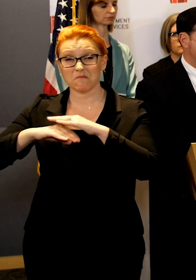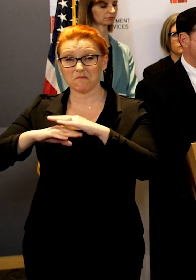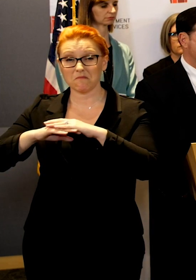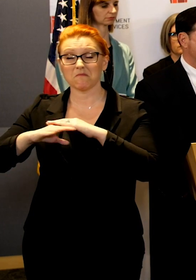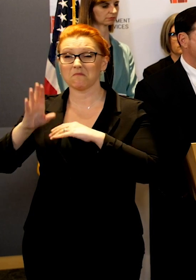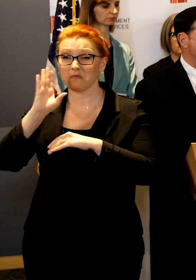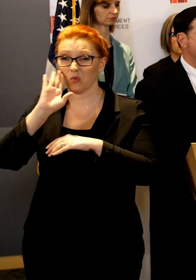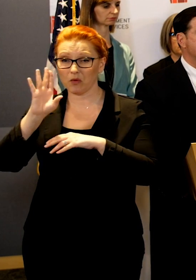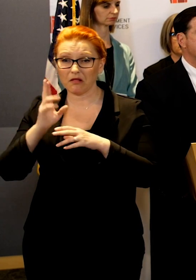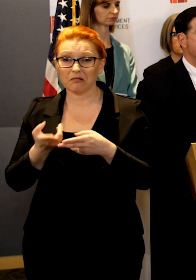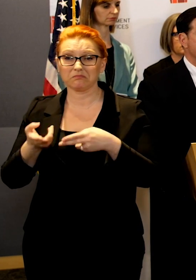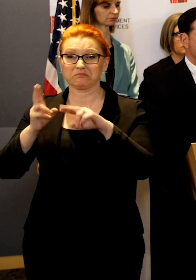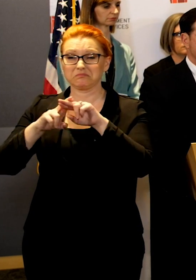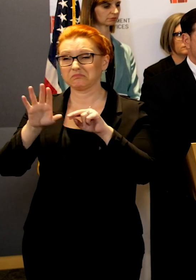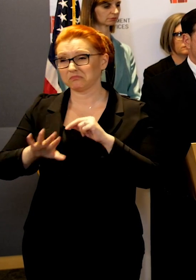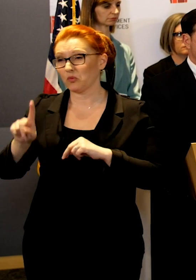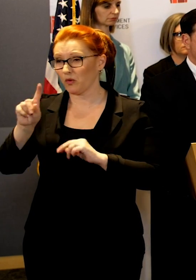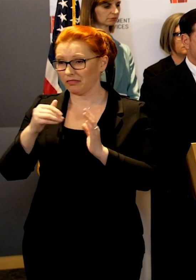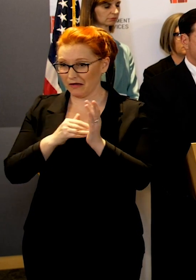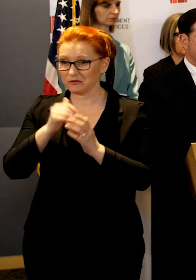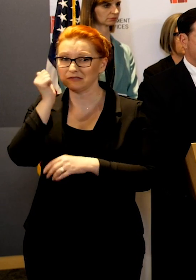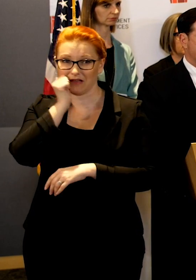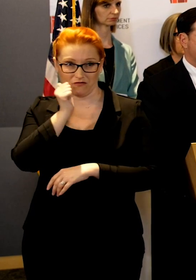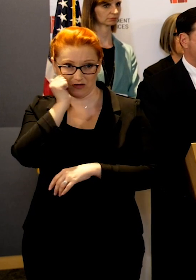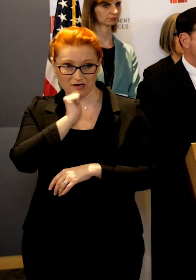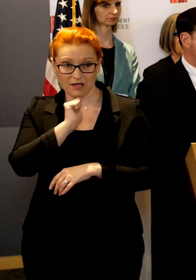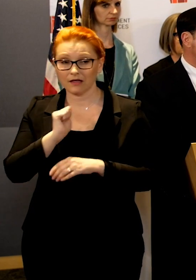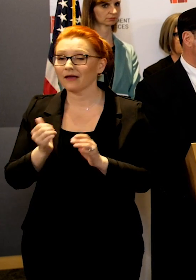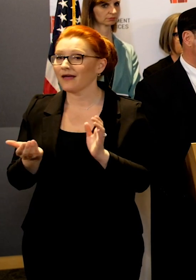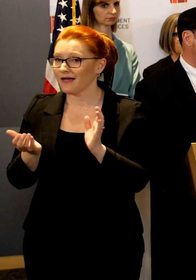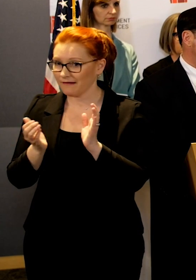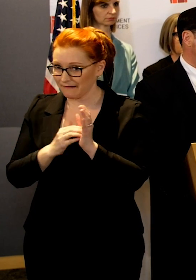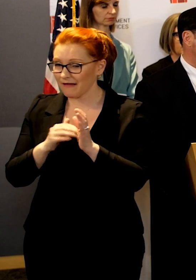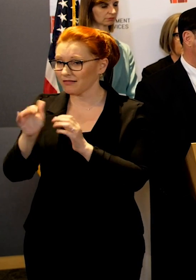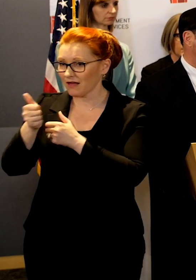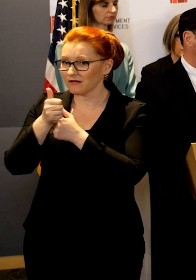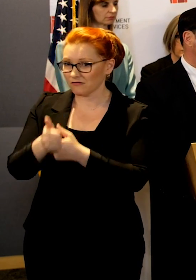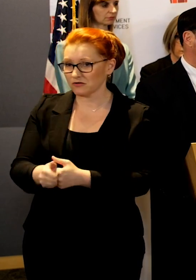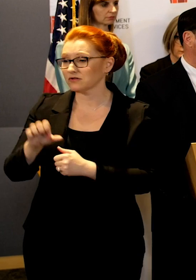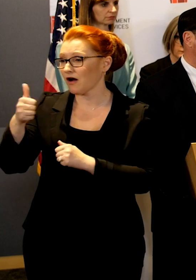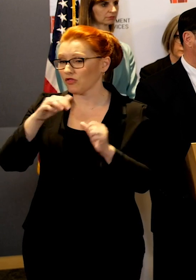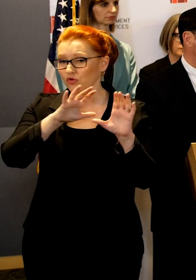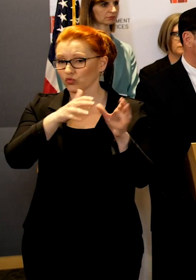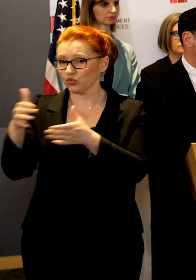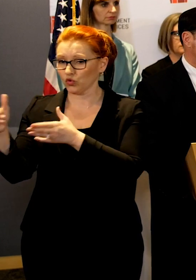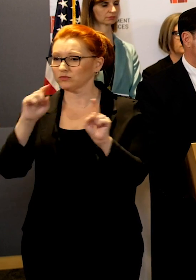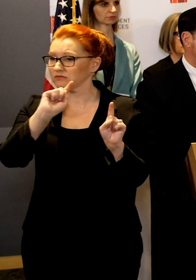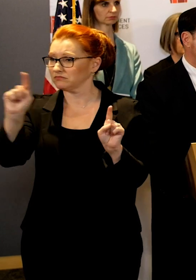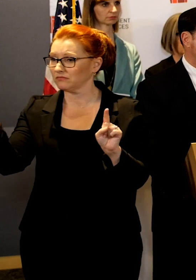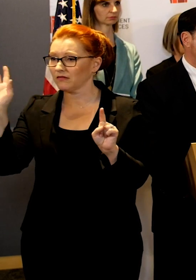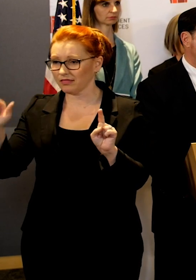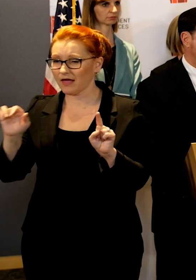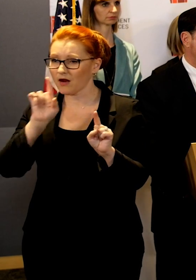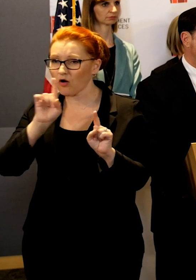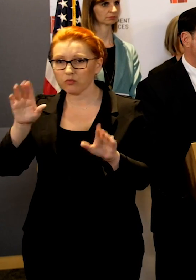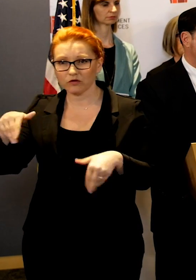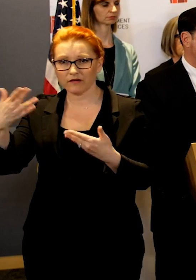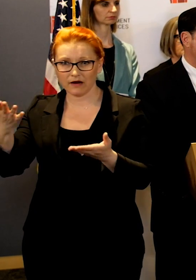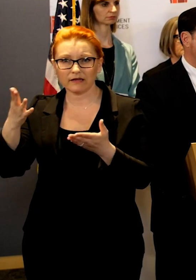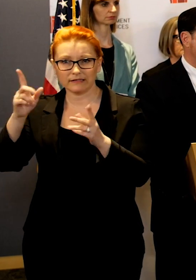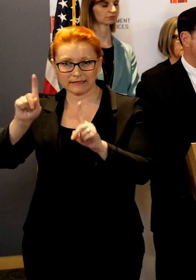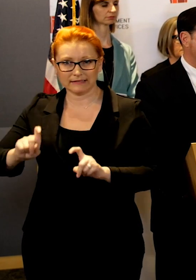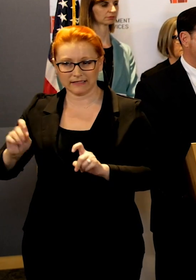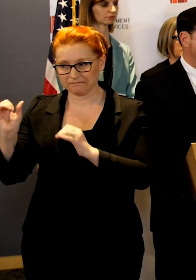week, that'll change to about 1,000 a day. And again, those are in line with the other groups that are working on this